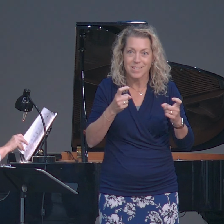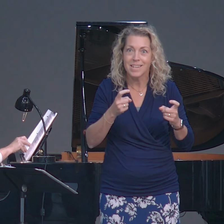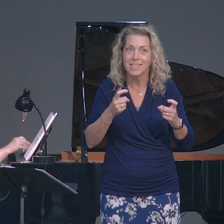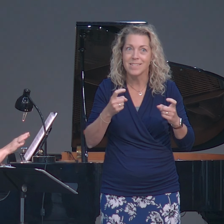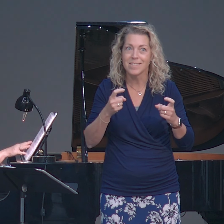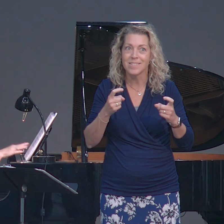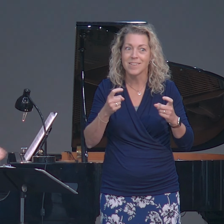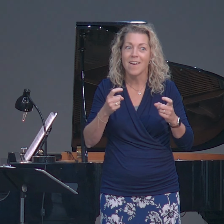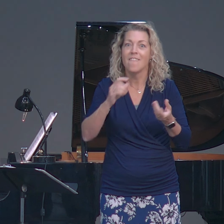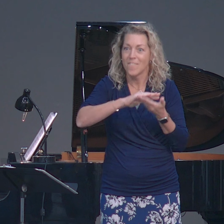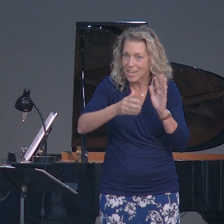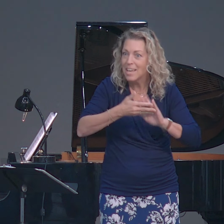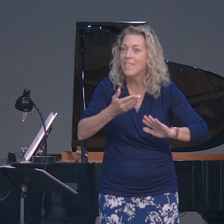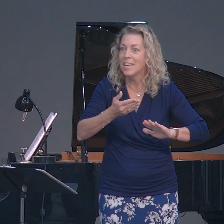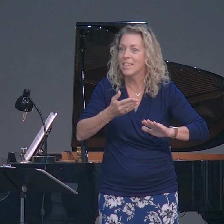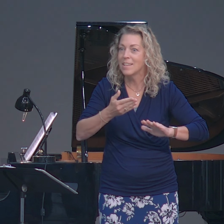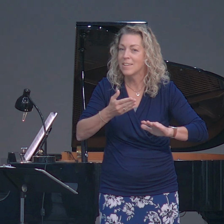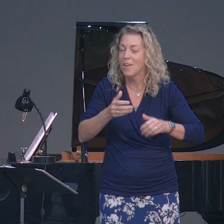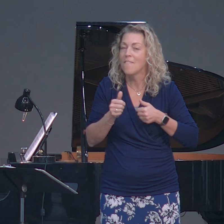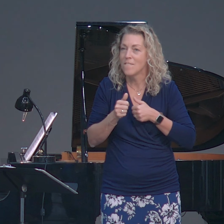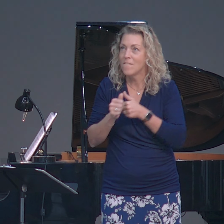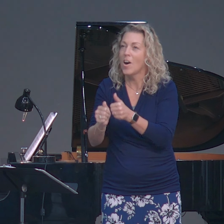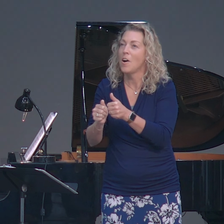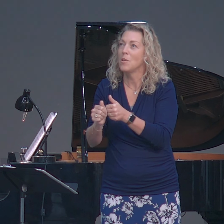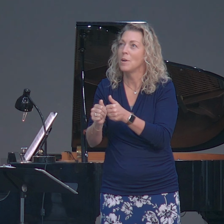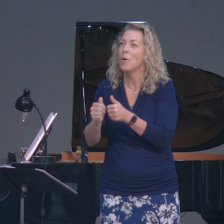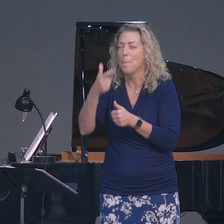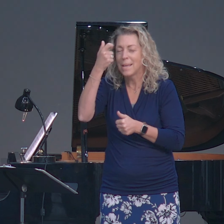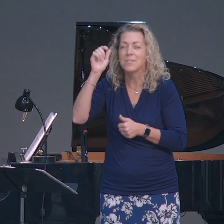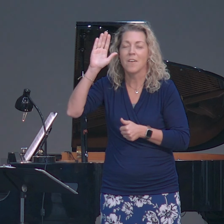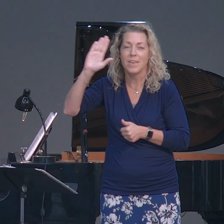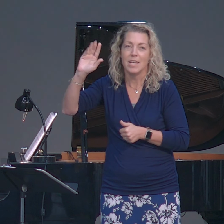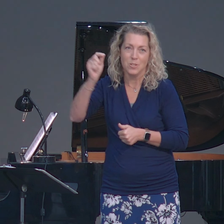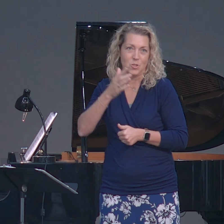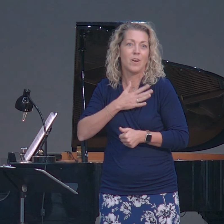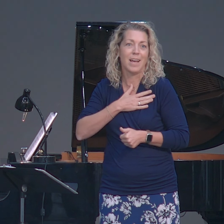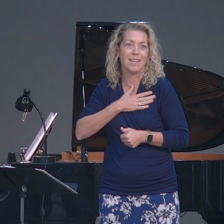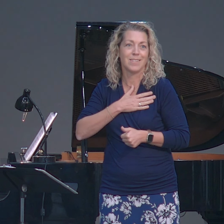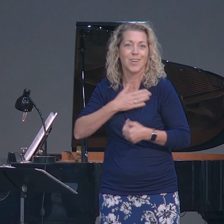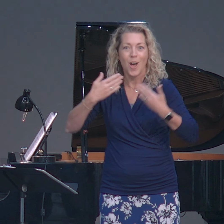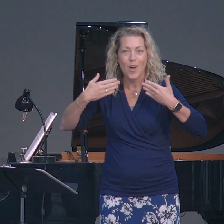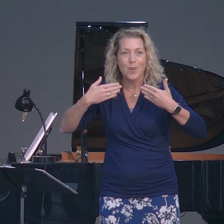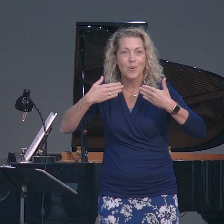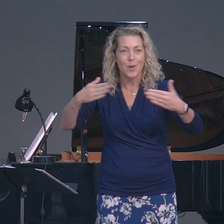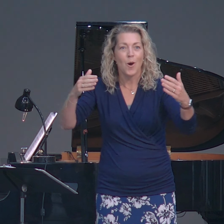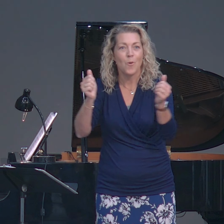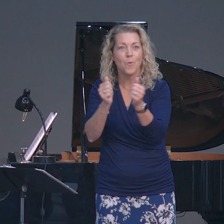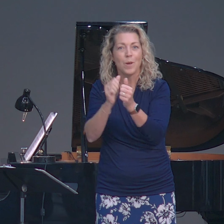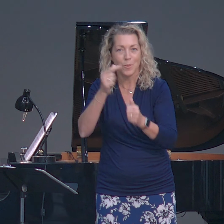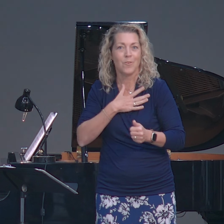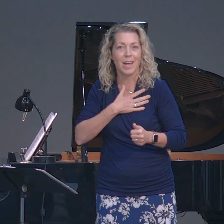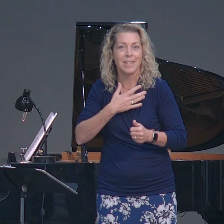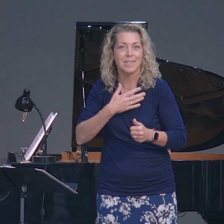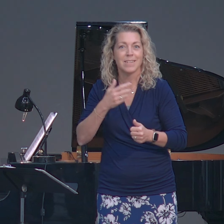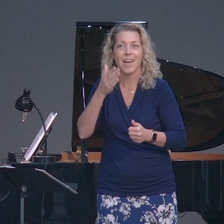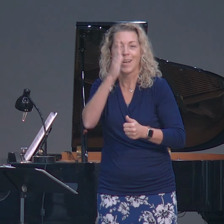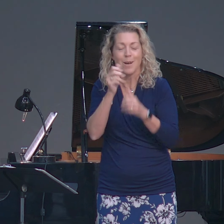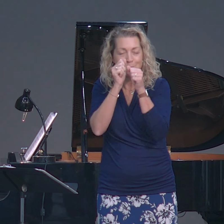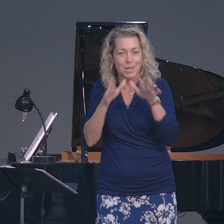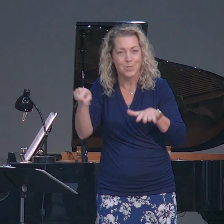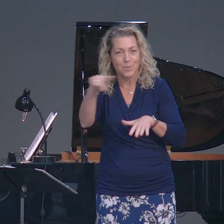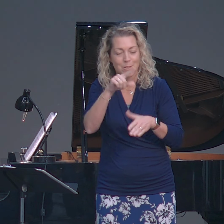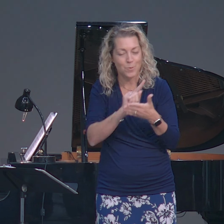trespasses according to the riches of his grace. Go in grace and be blessed this week. God bless you.